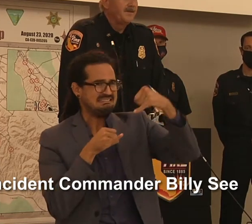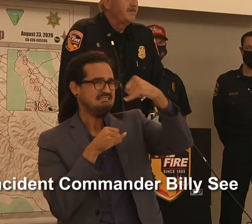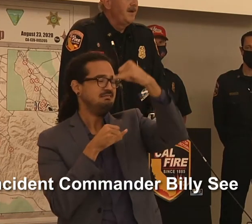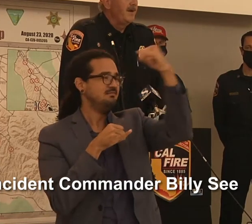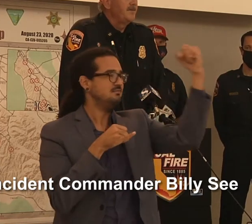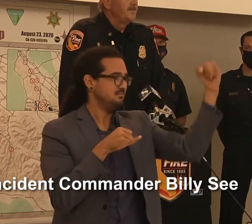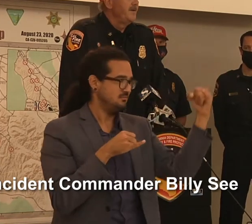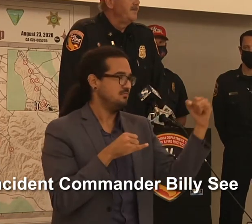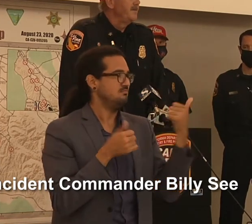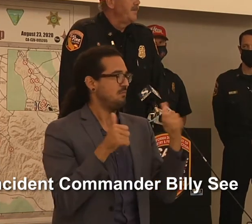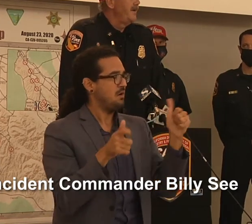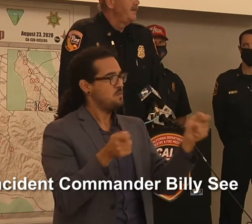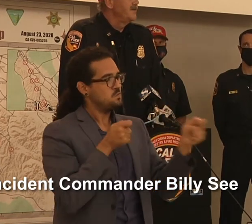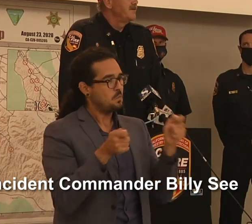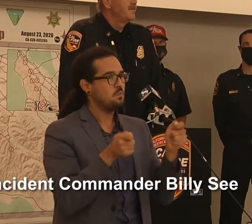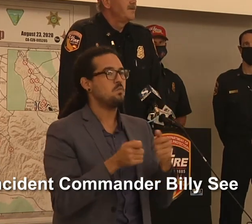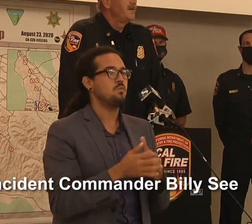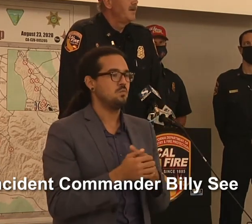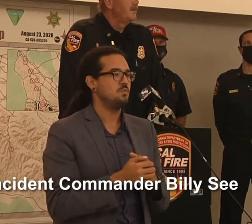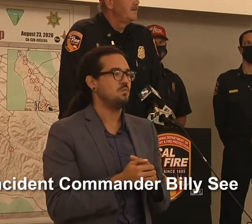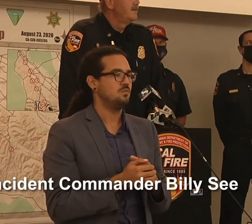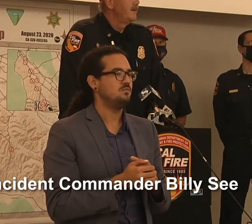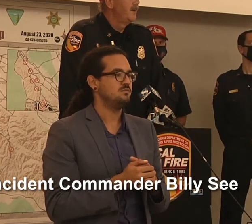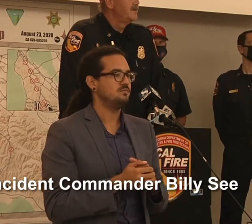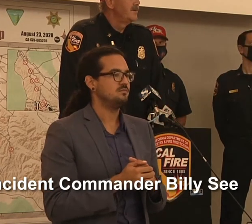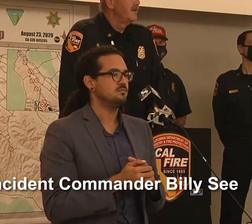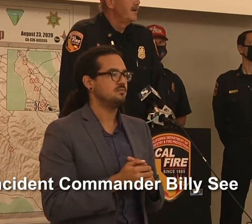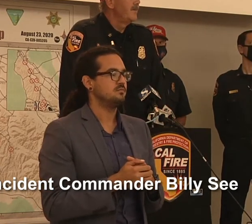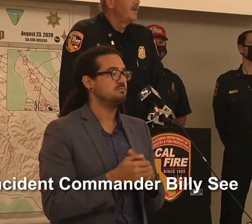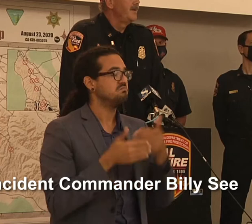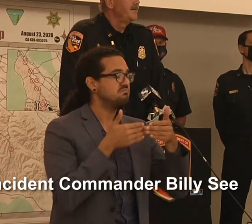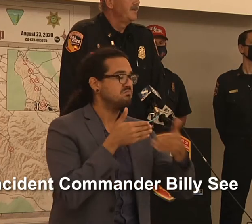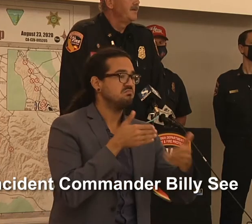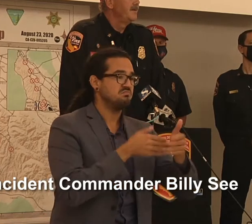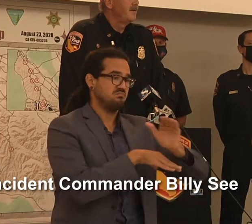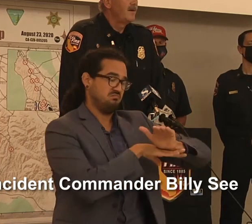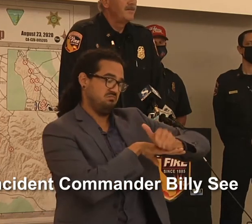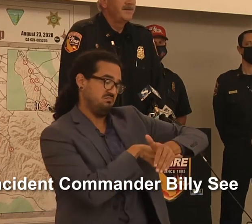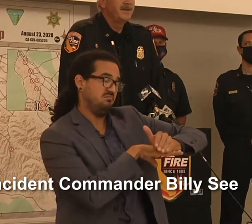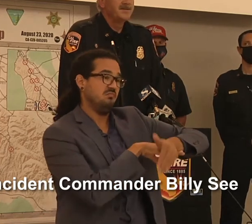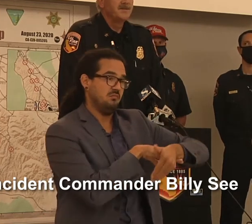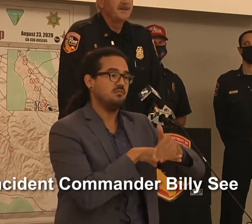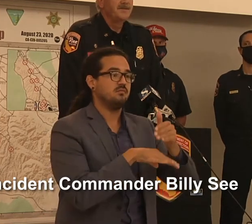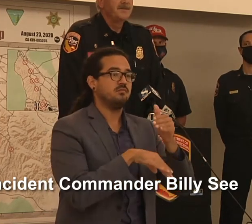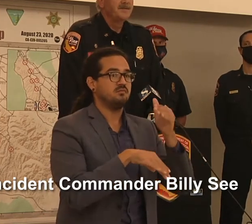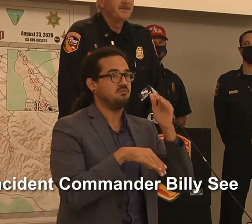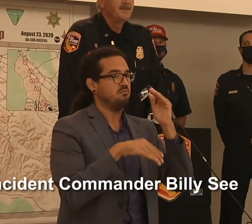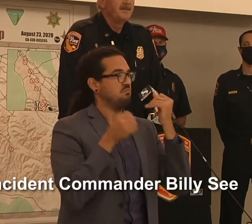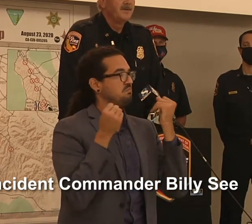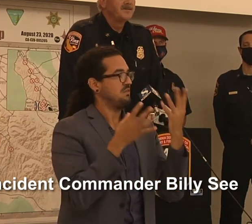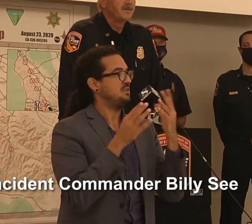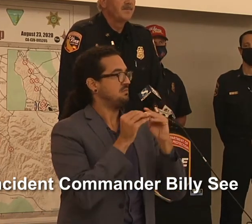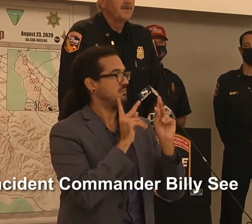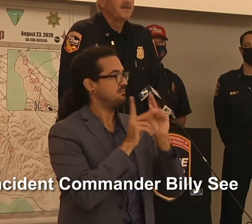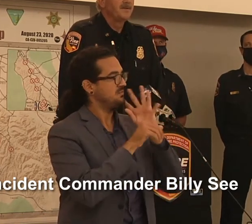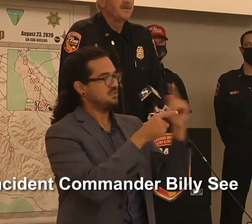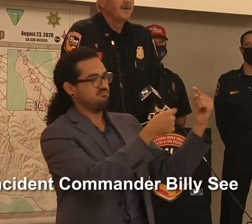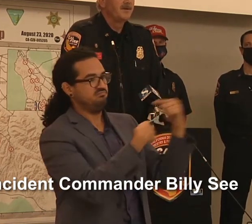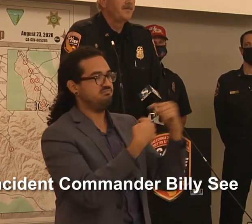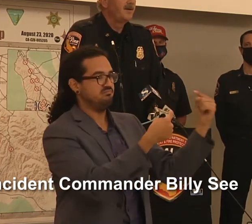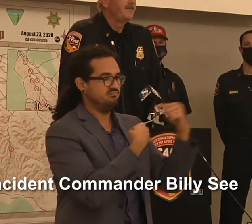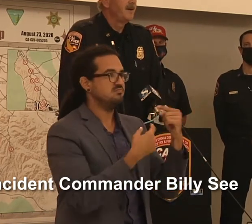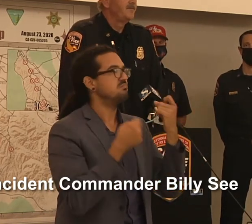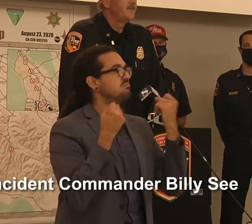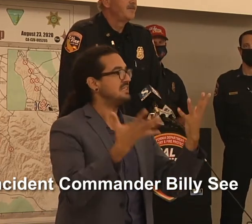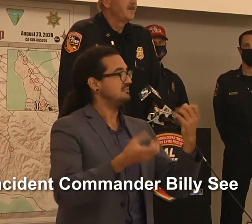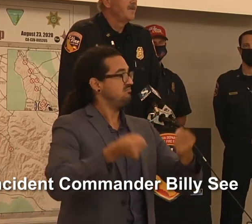Over the next few hours, we anticipate additional personnel showing up on the incident, along with additional engines, which will bolster